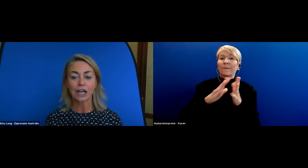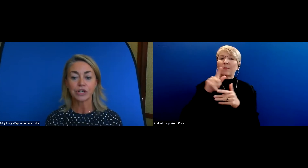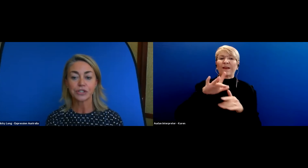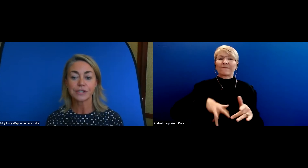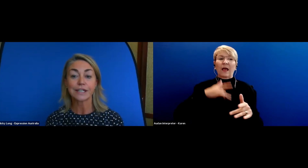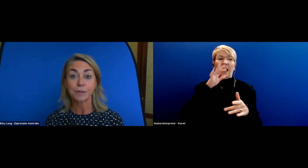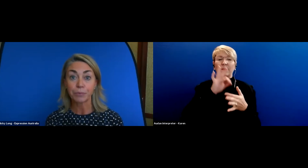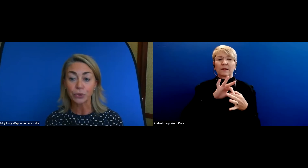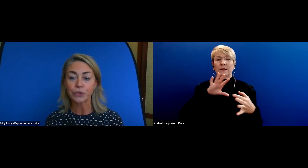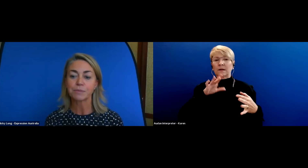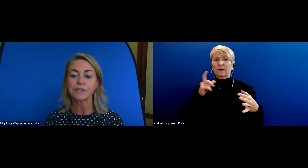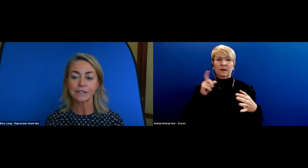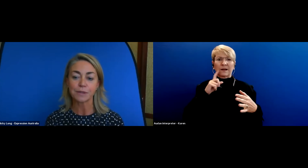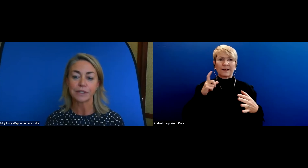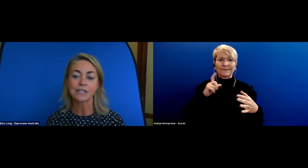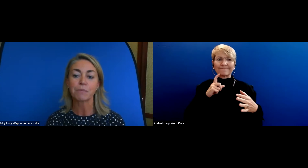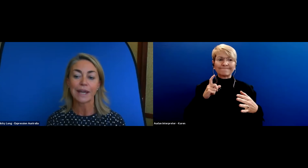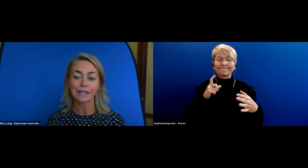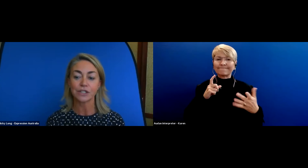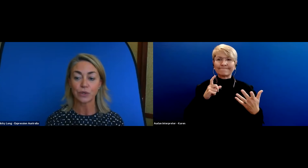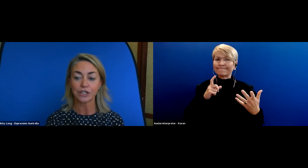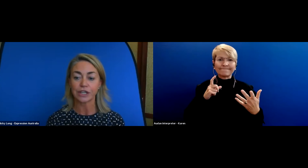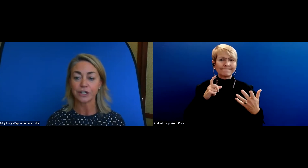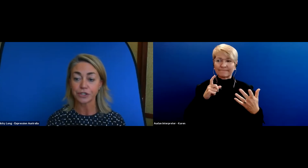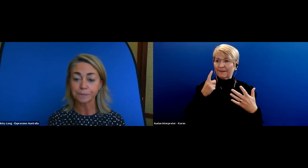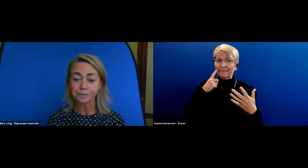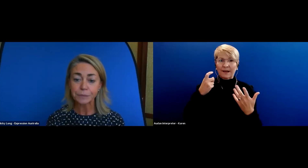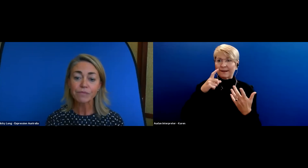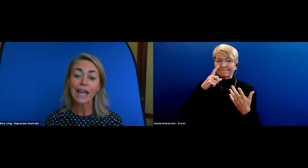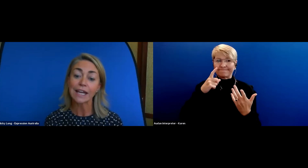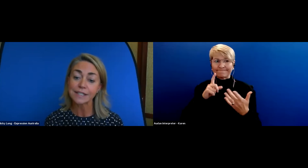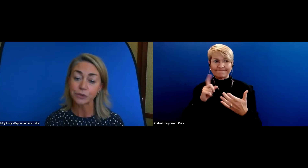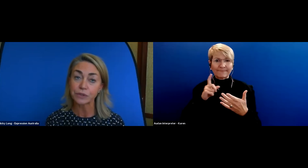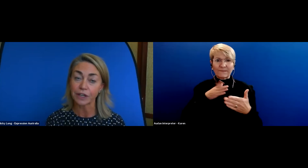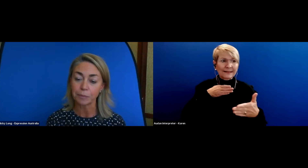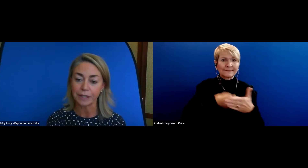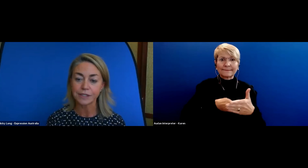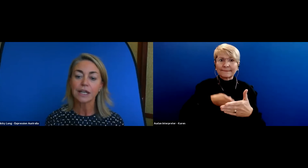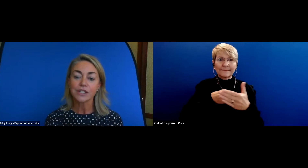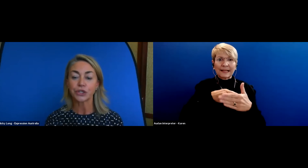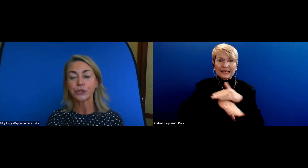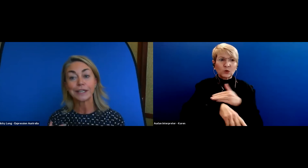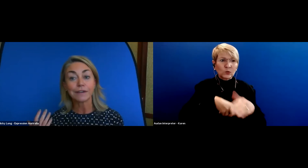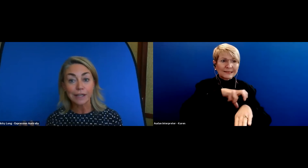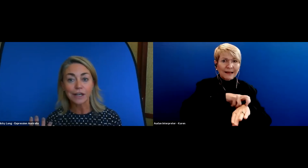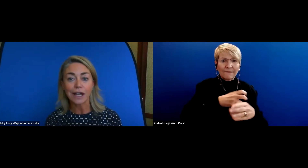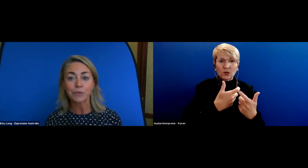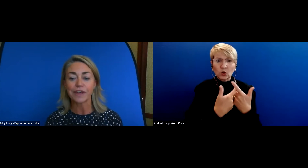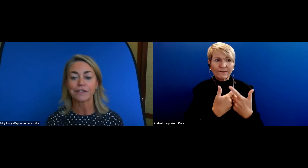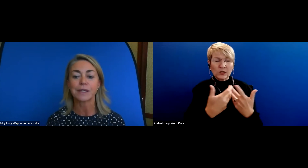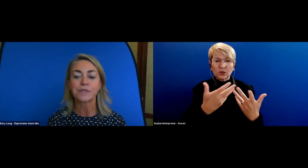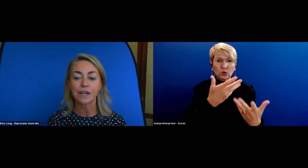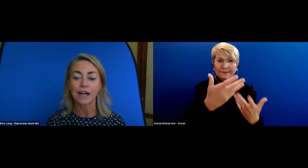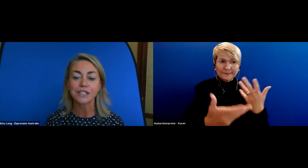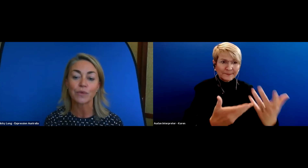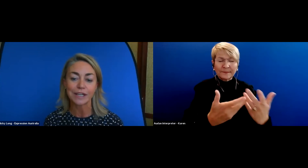program encourages and supports participants back into education and skill development. So in line with